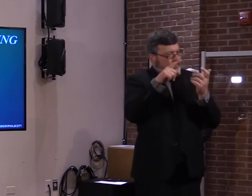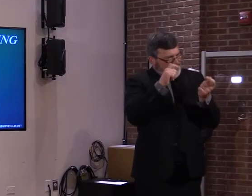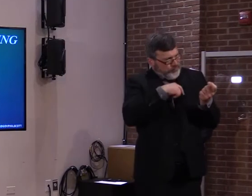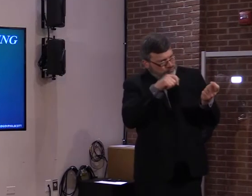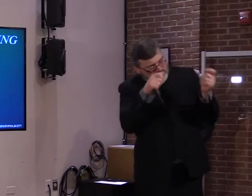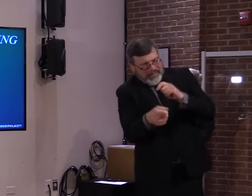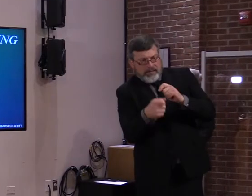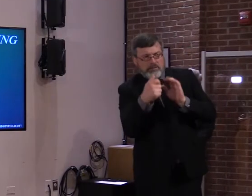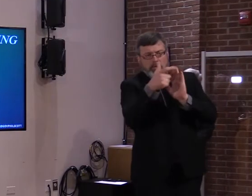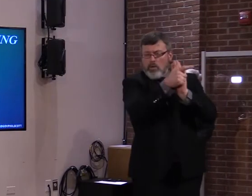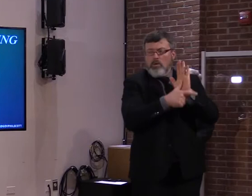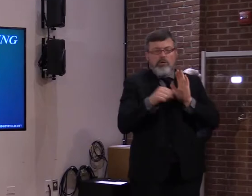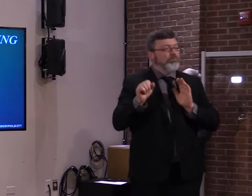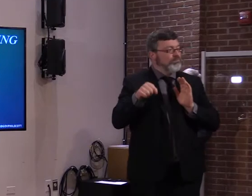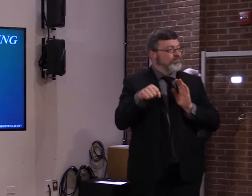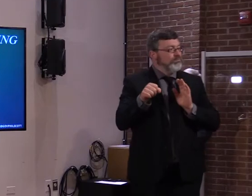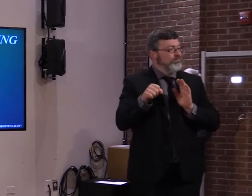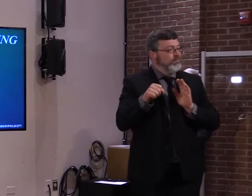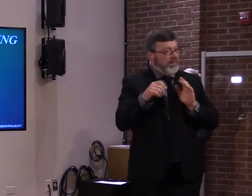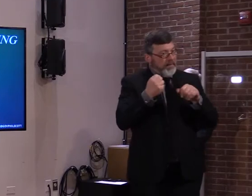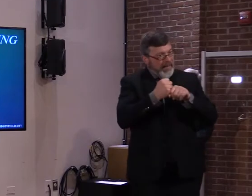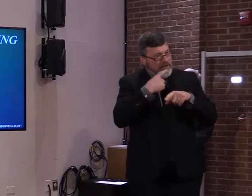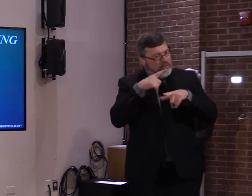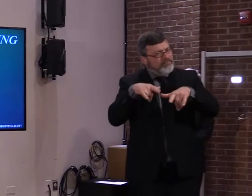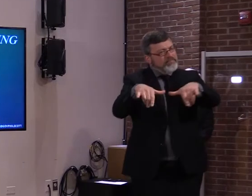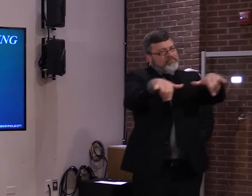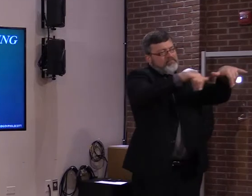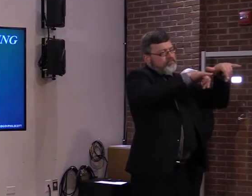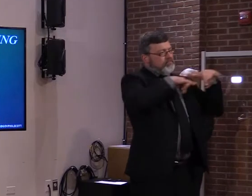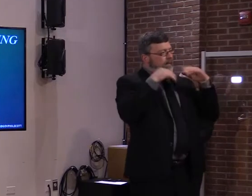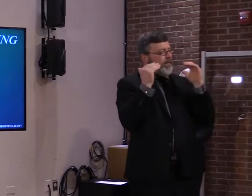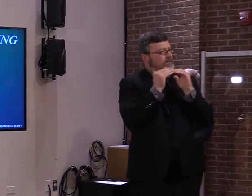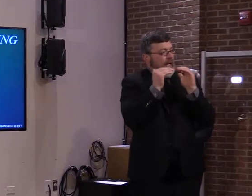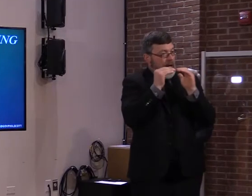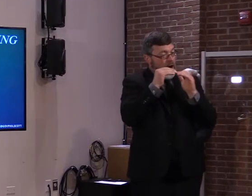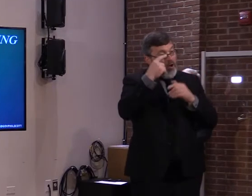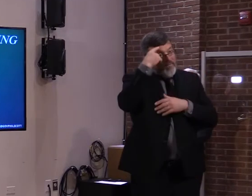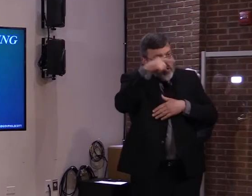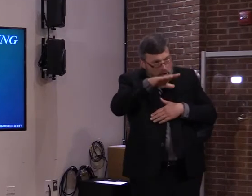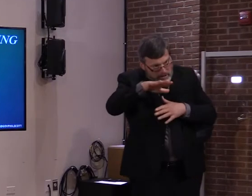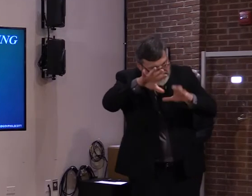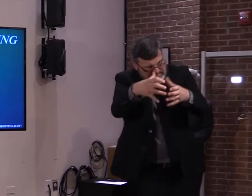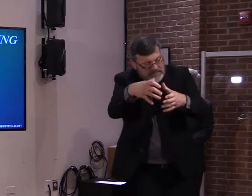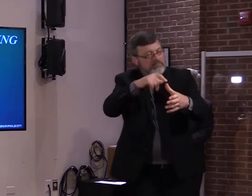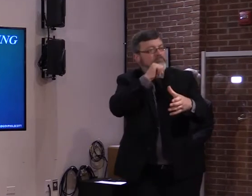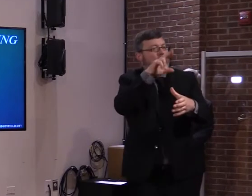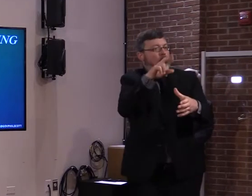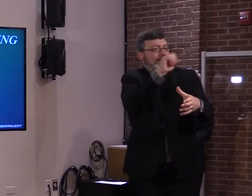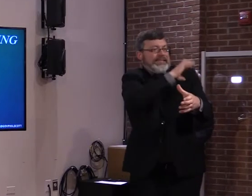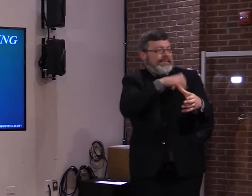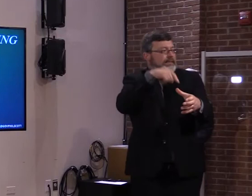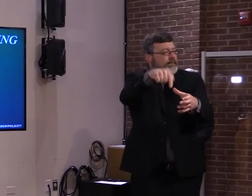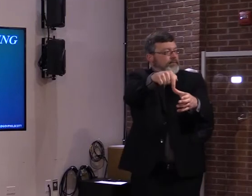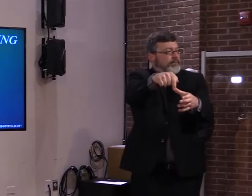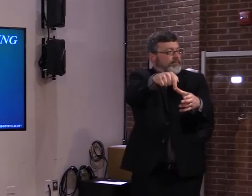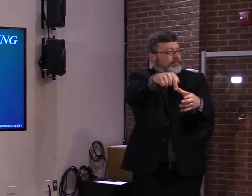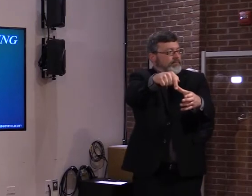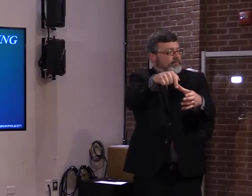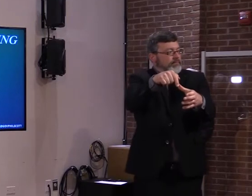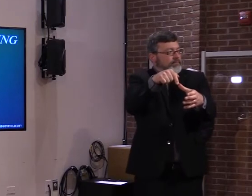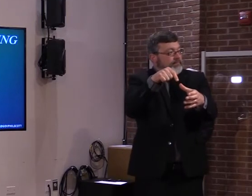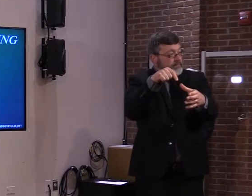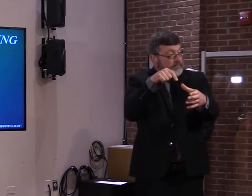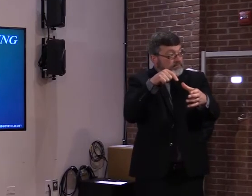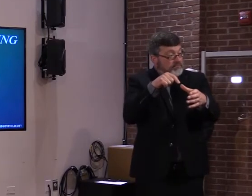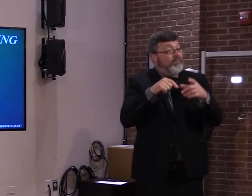ensure equal treatment of all Vermont's non-citizens. Four, the Winooski and Montpelier charter changes are